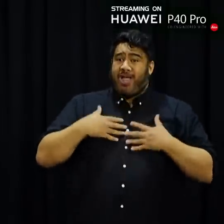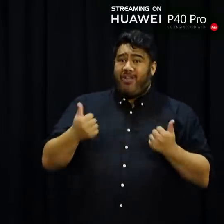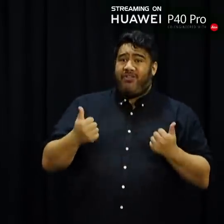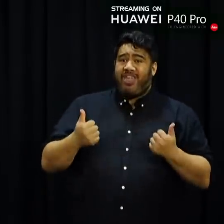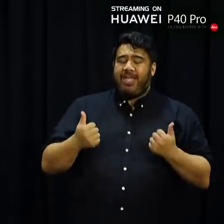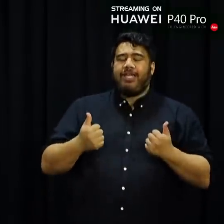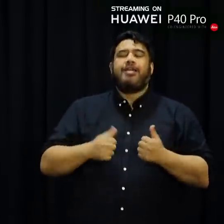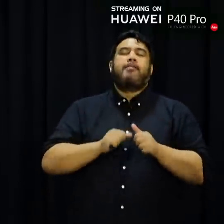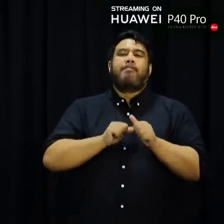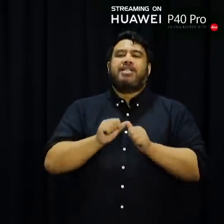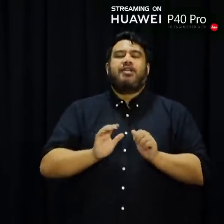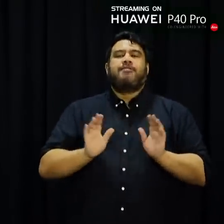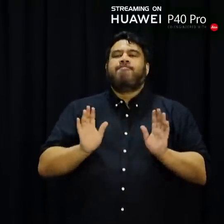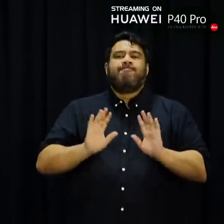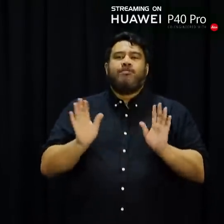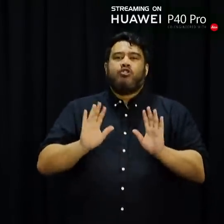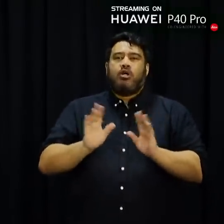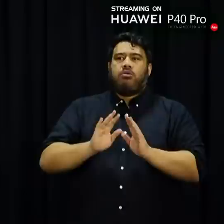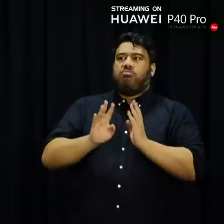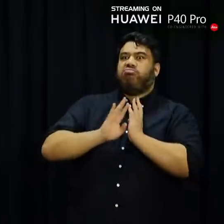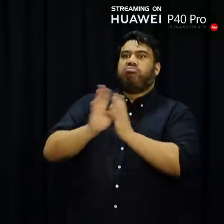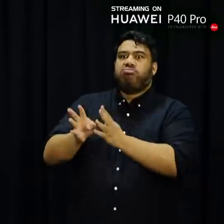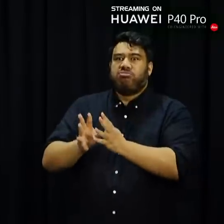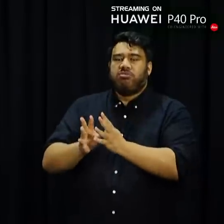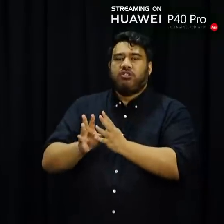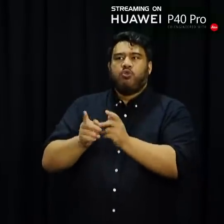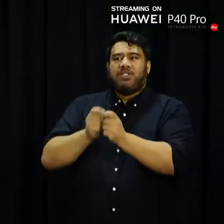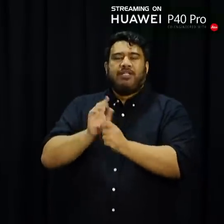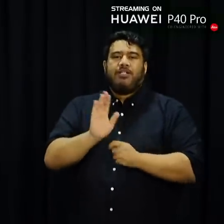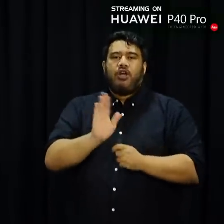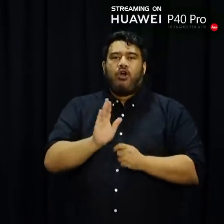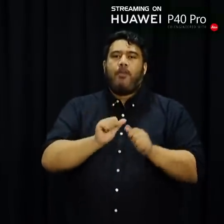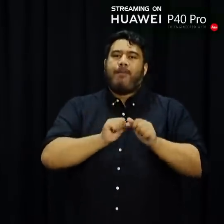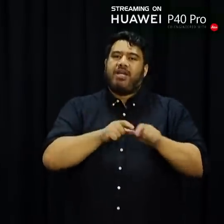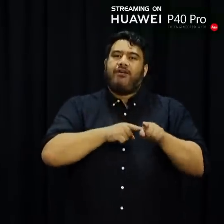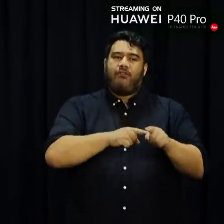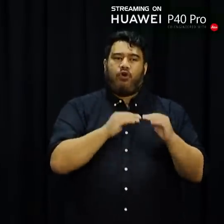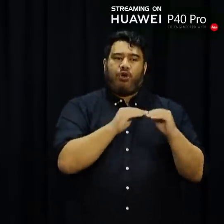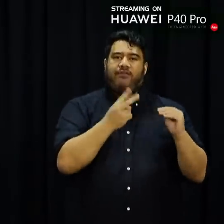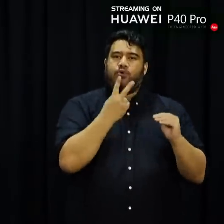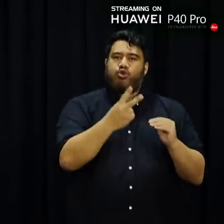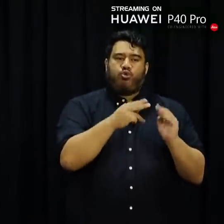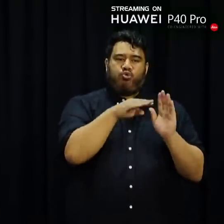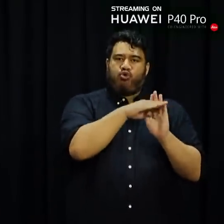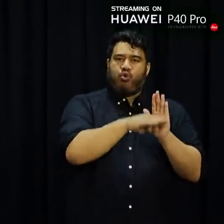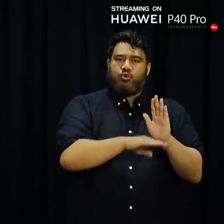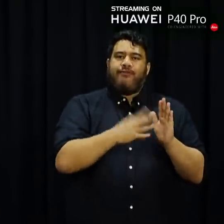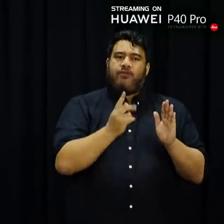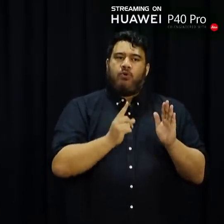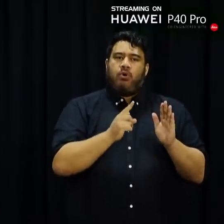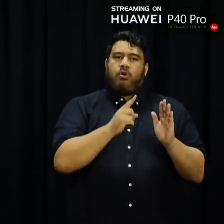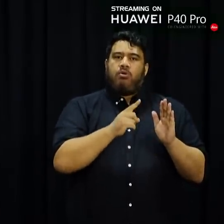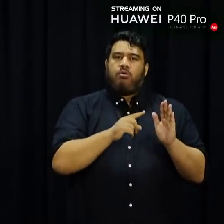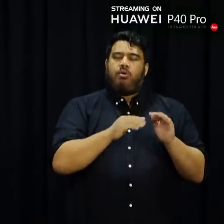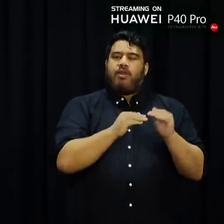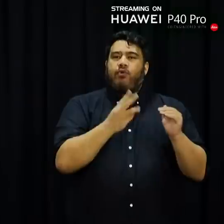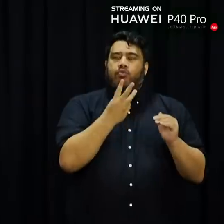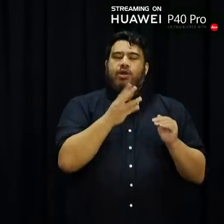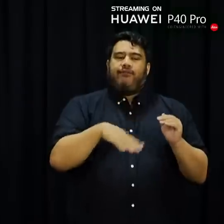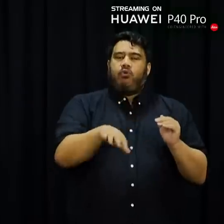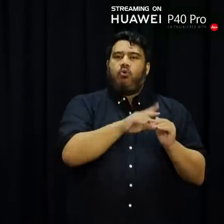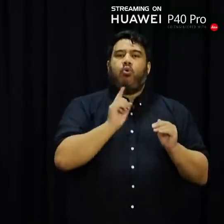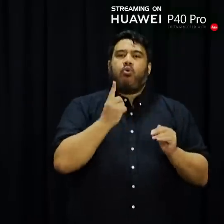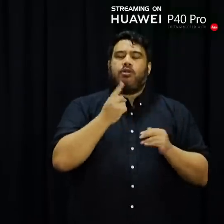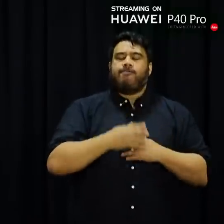well, then please just comply with the requirements around level 2 restrictions in Auckland. We do